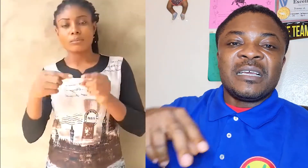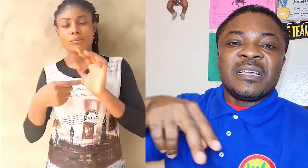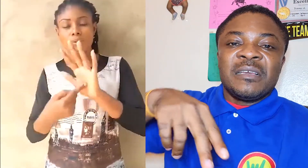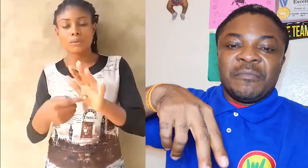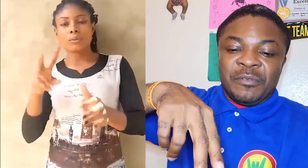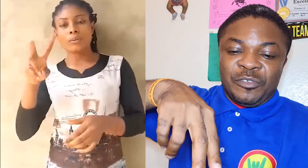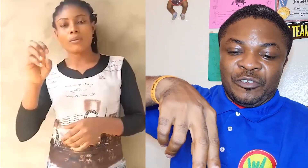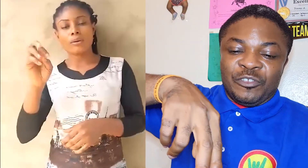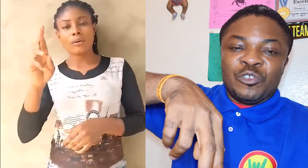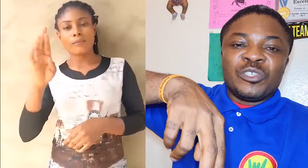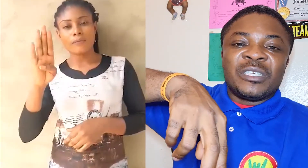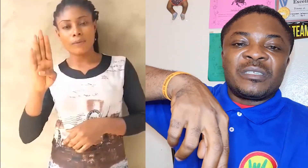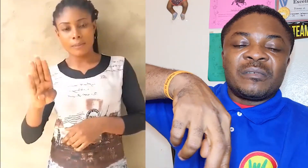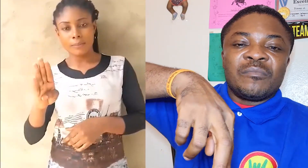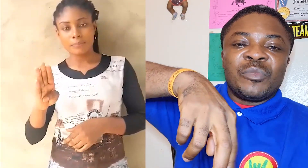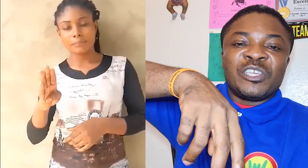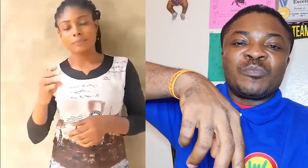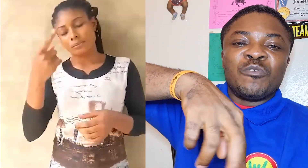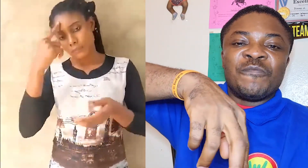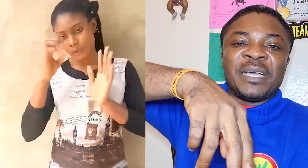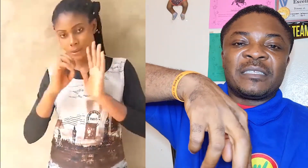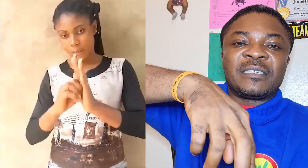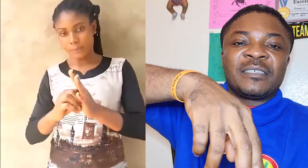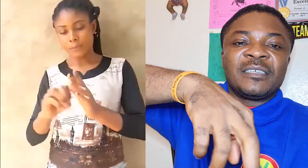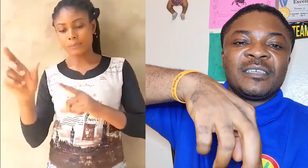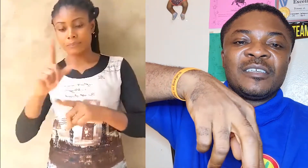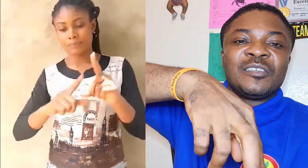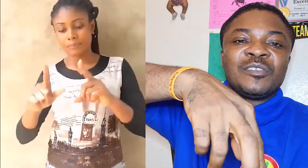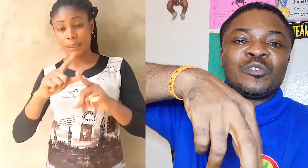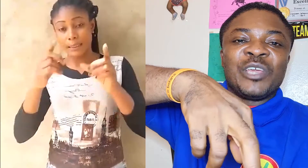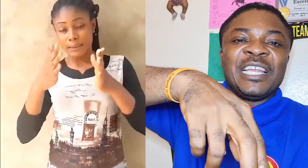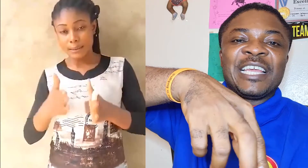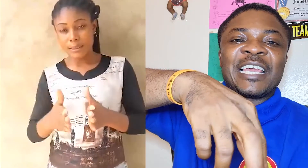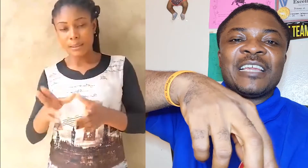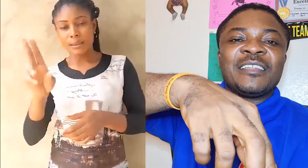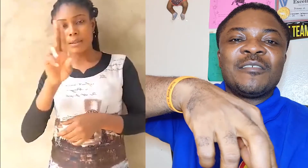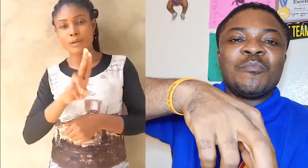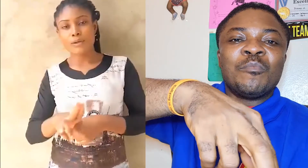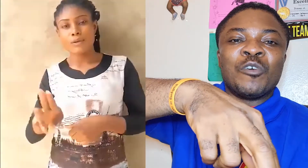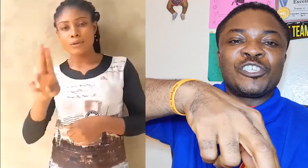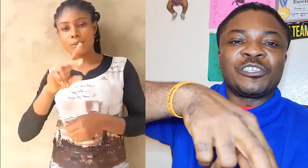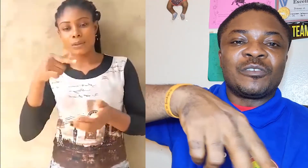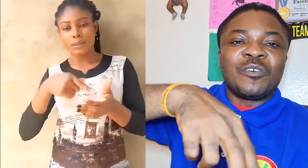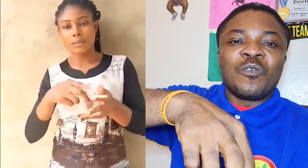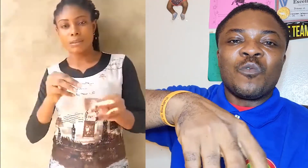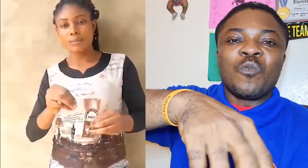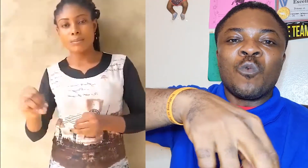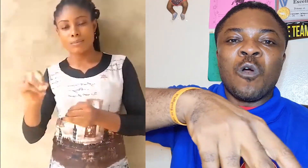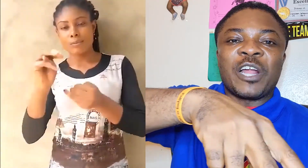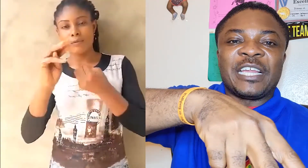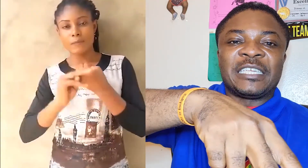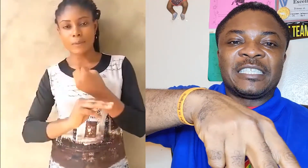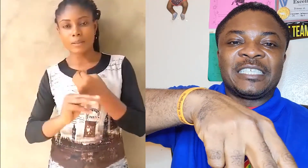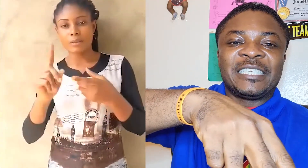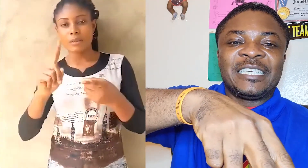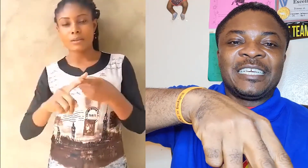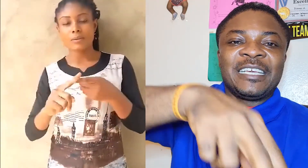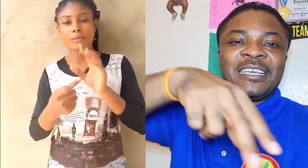signer uses this movement to indicate motion,